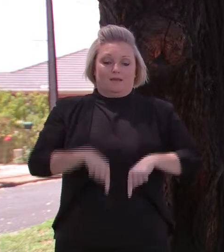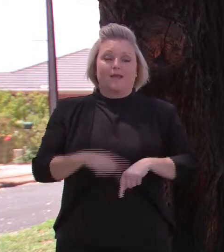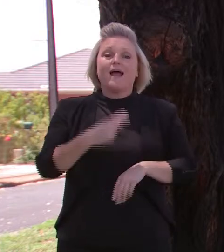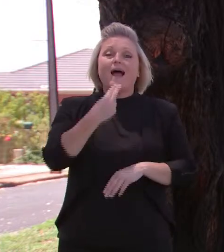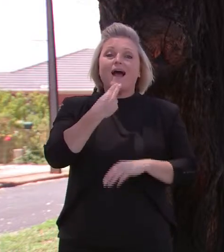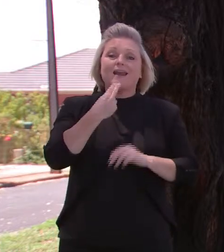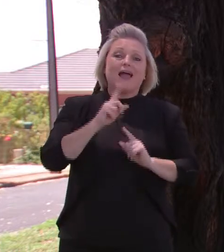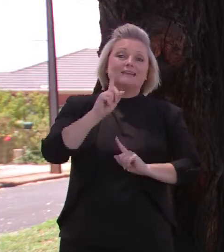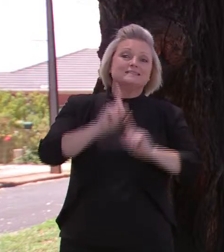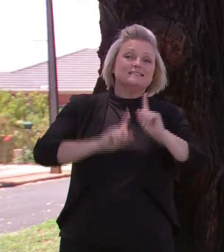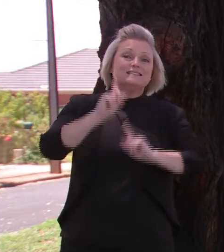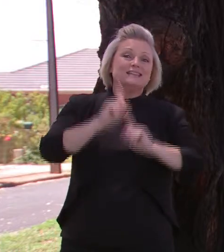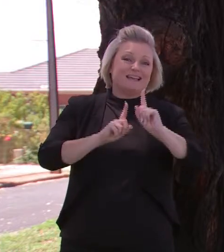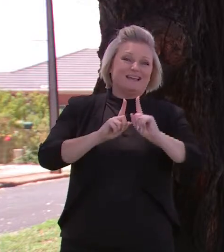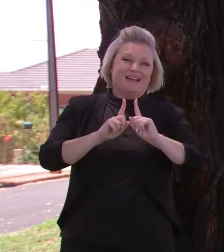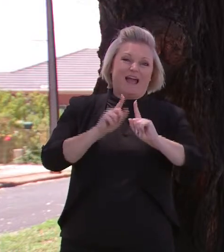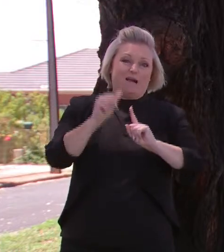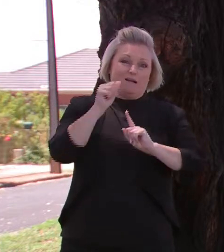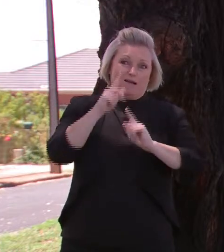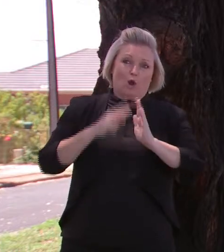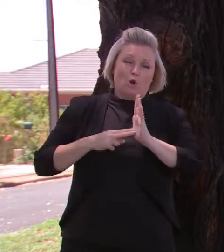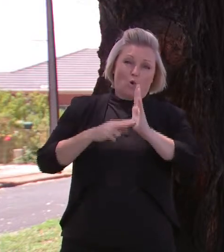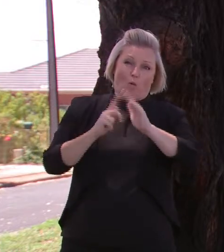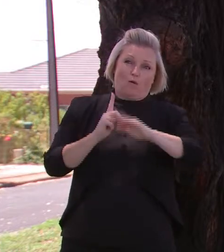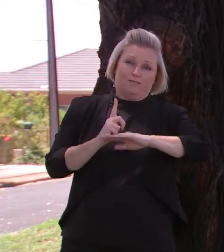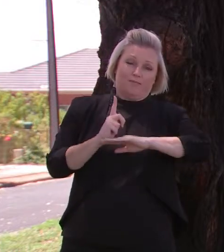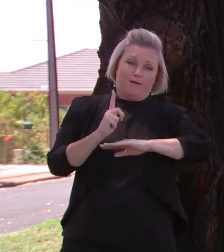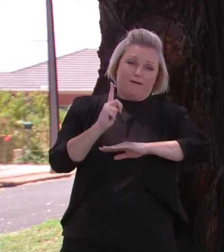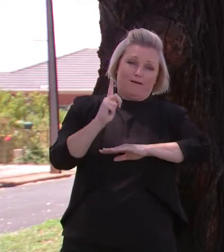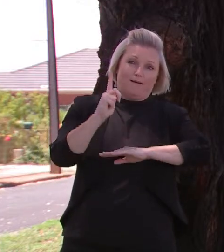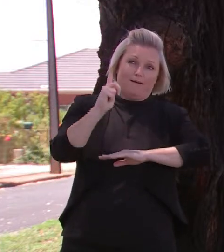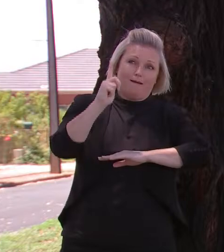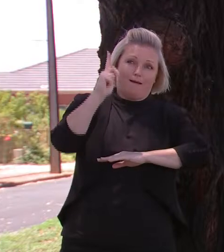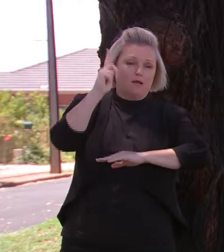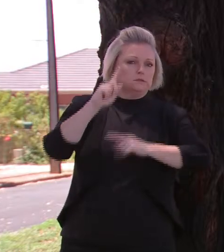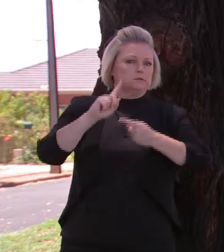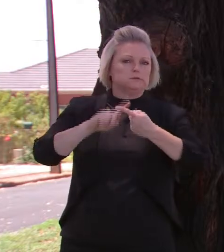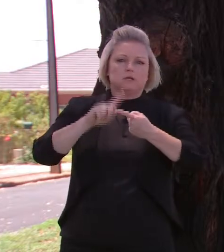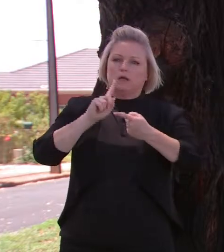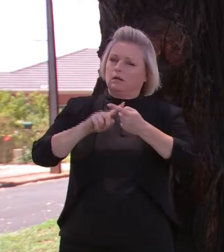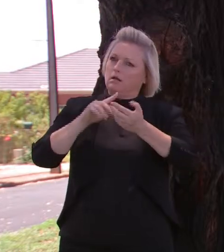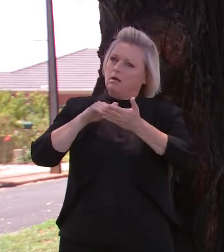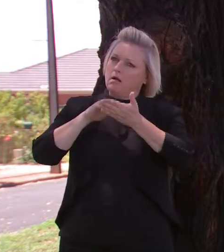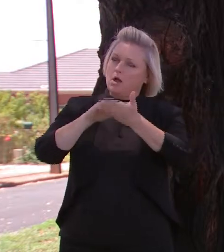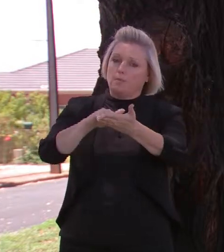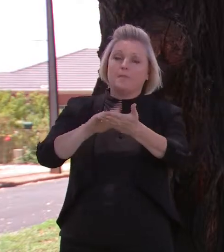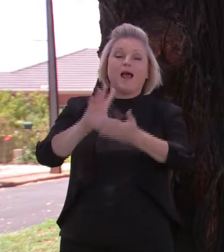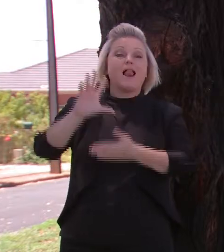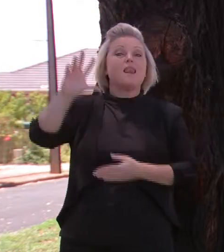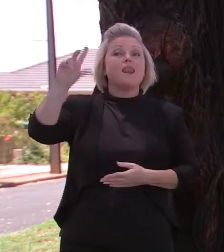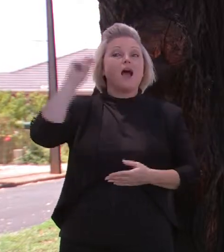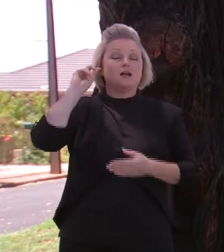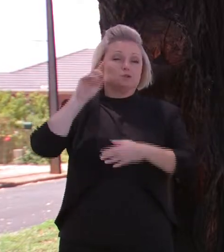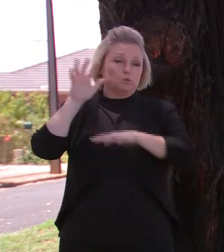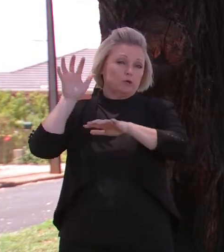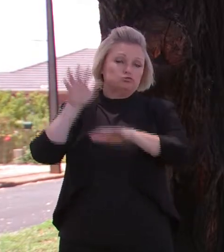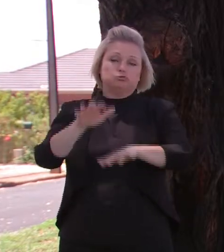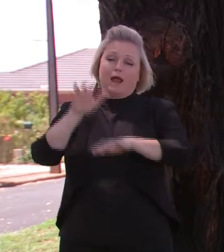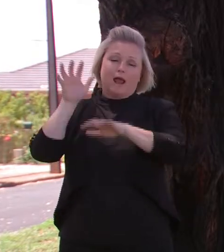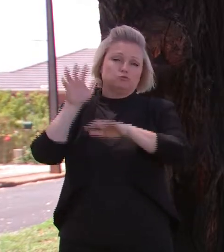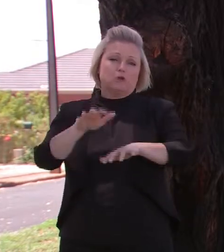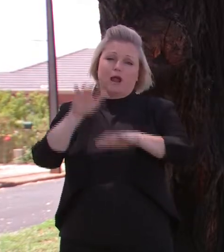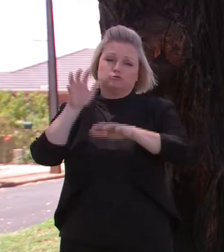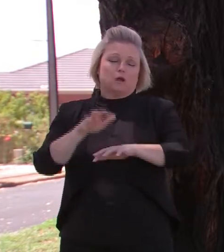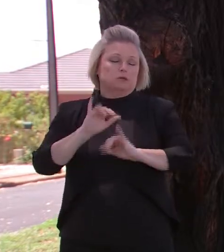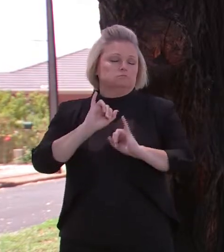is absolutely critical that we put all resources to responding. We were very concerned with the rains last week. We're particularly